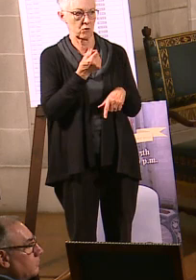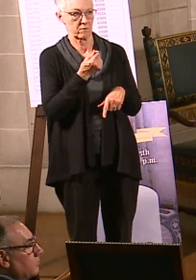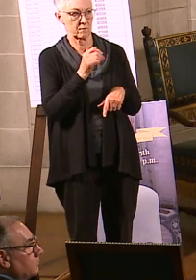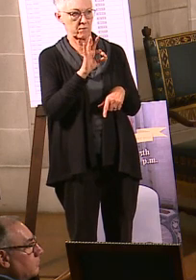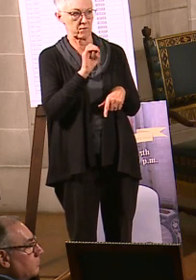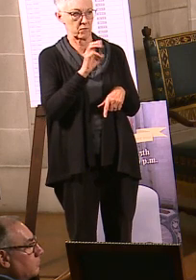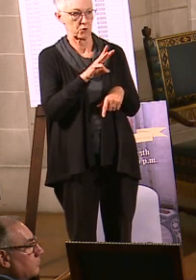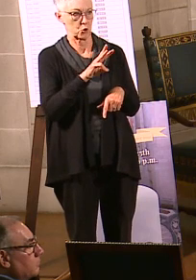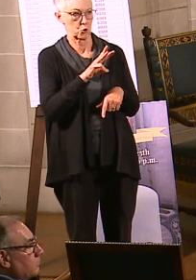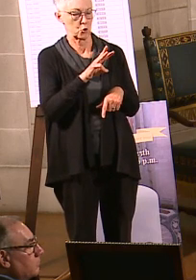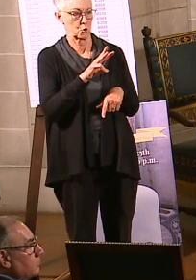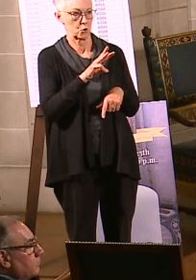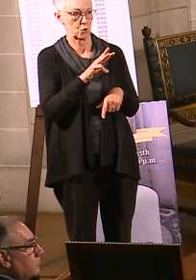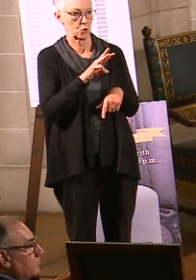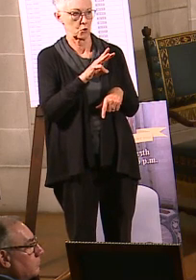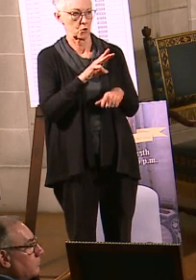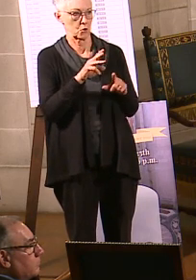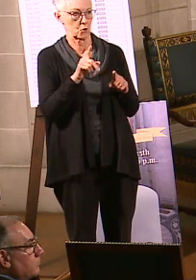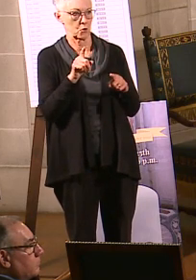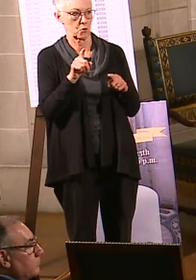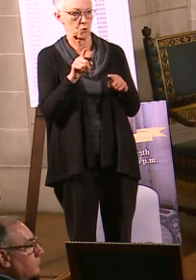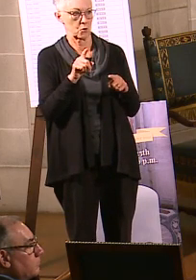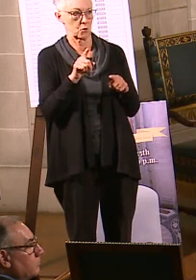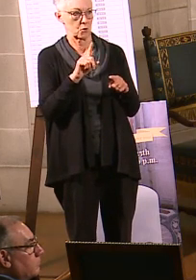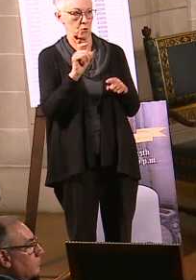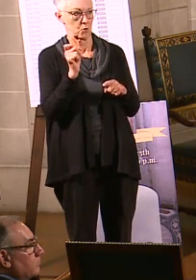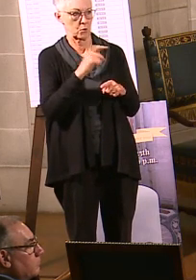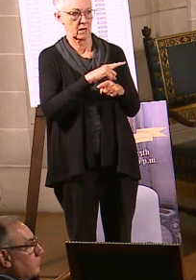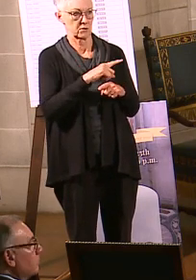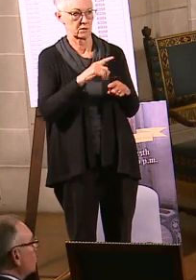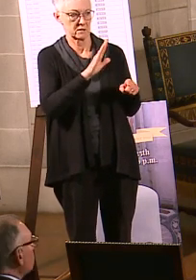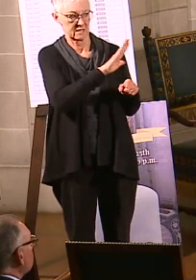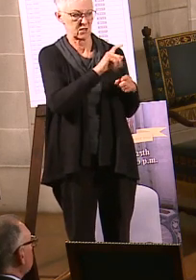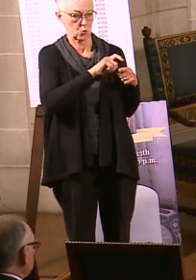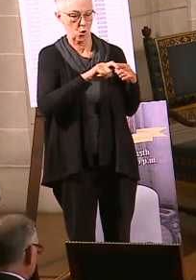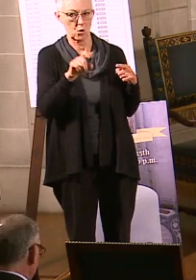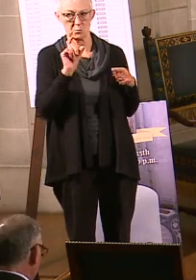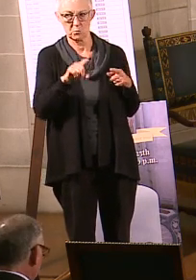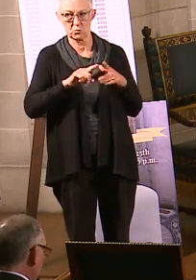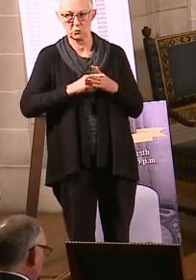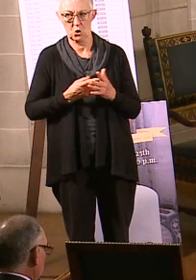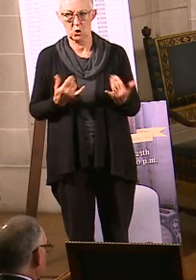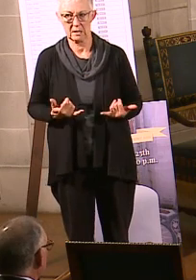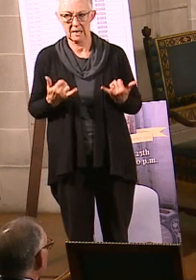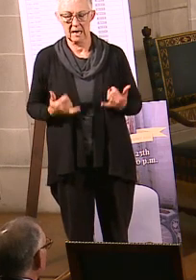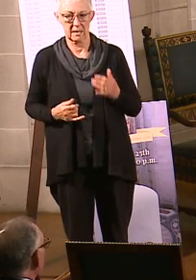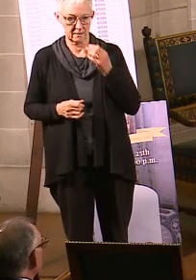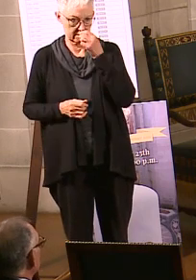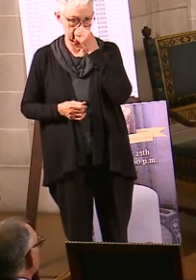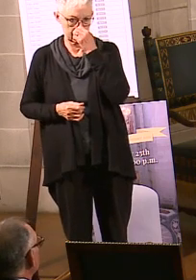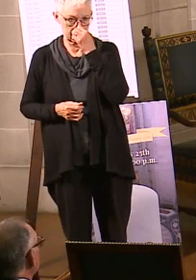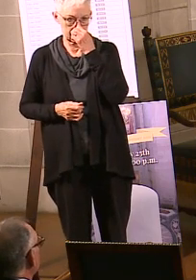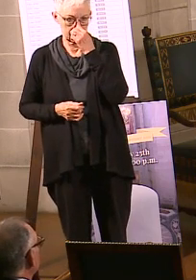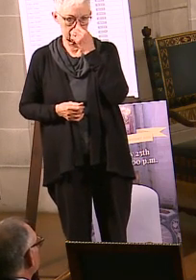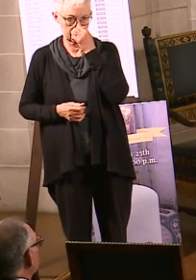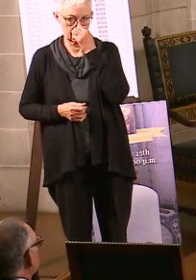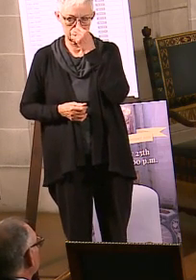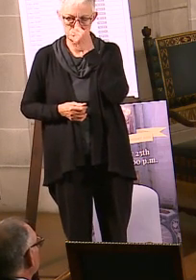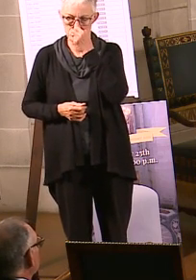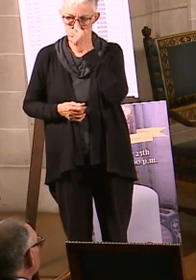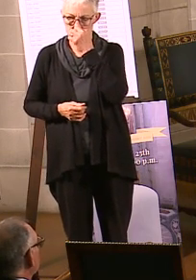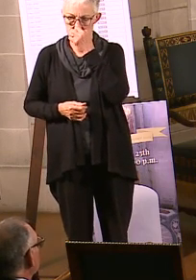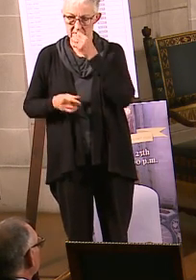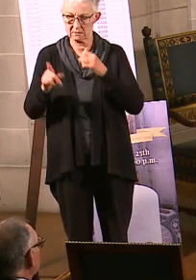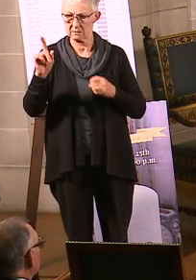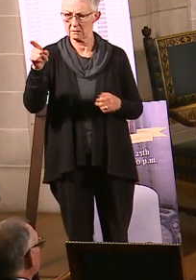is actually supposed to start now. Oh, geez, I'm late for my, I've been talking too much. Okay, so we'll just take a couple of questions from the audience here. I had a